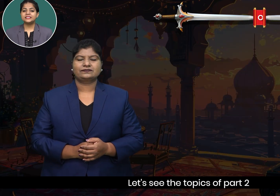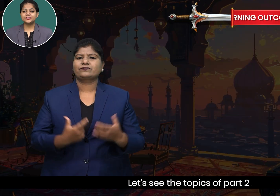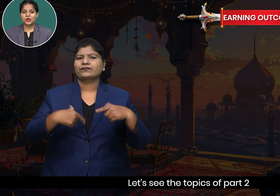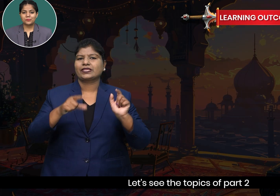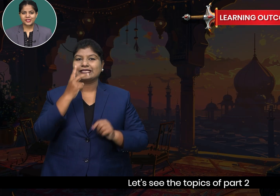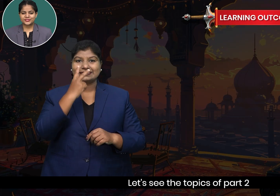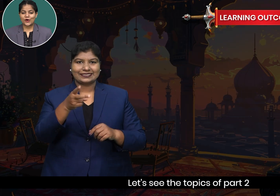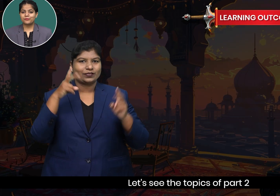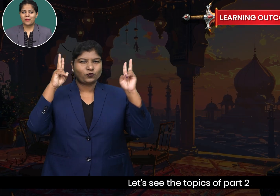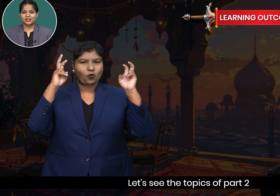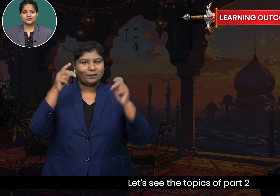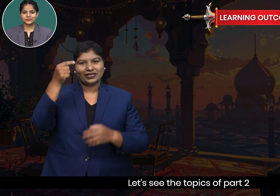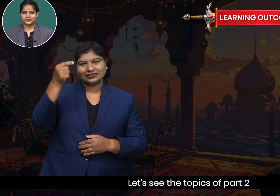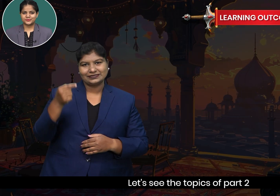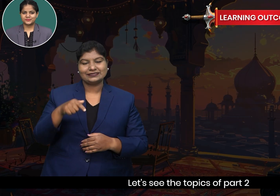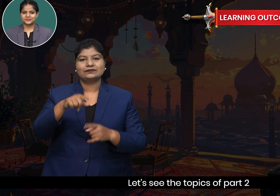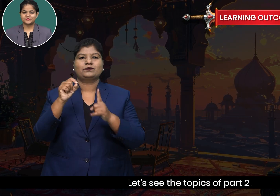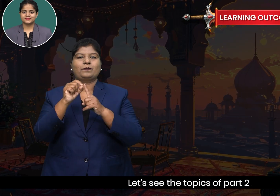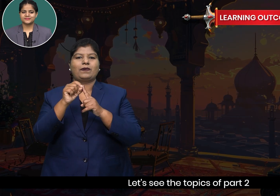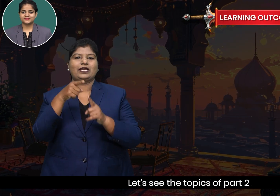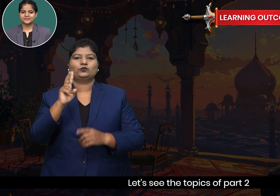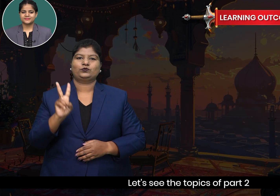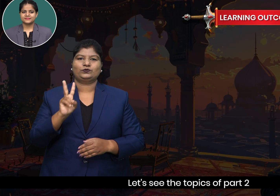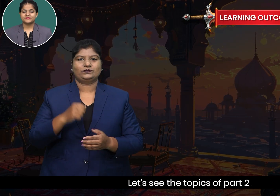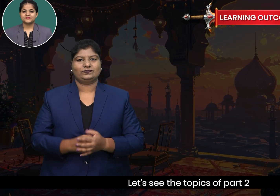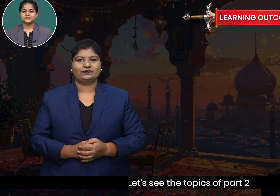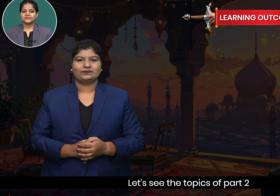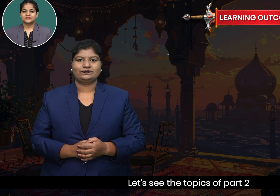Let's see the topics of Part-2.